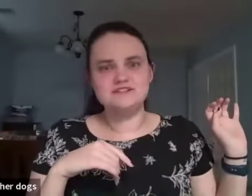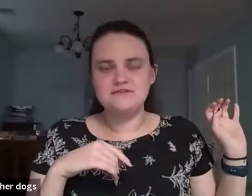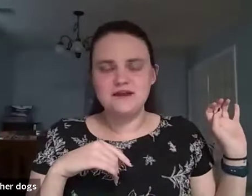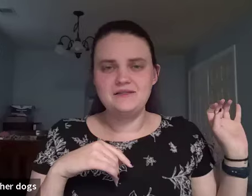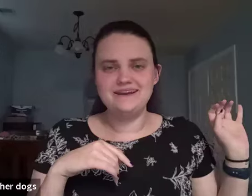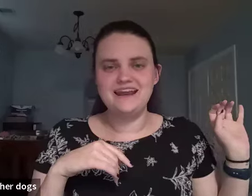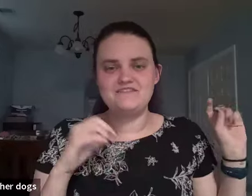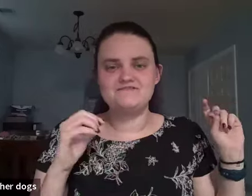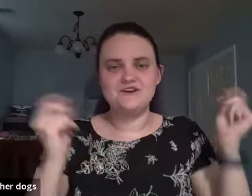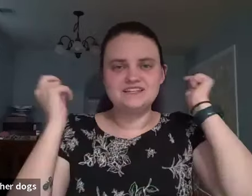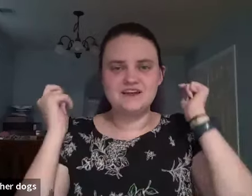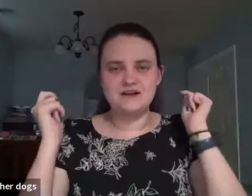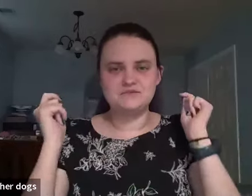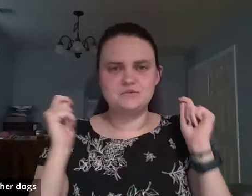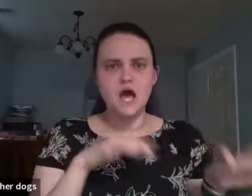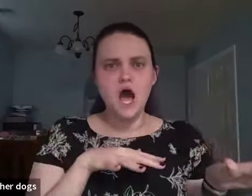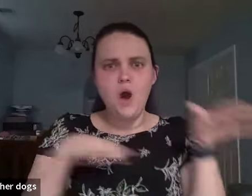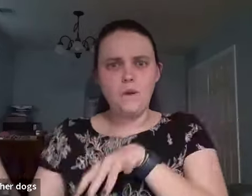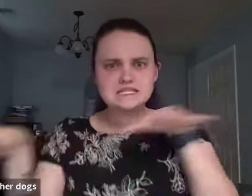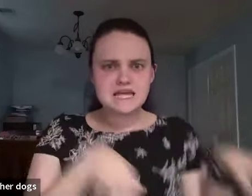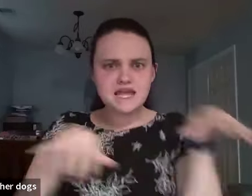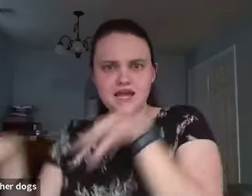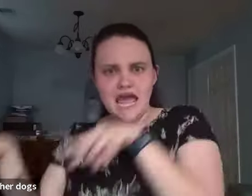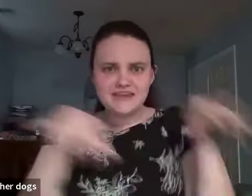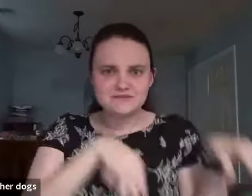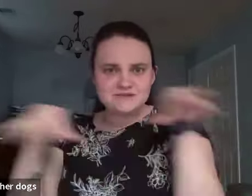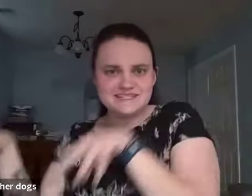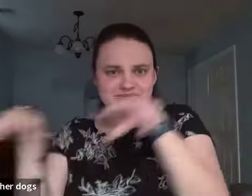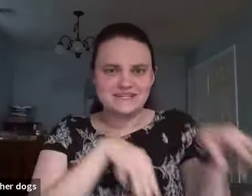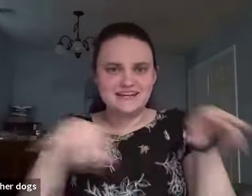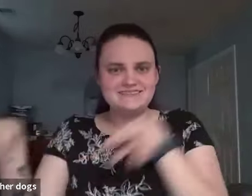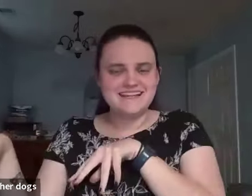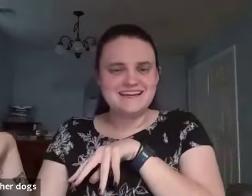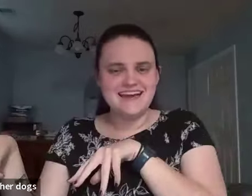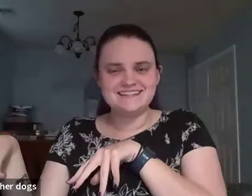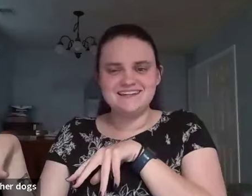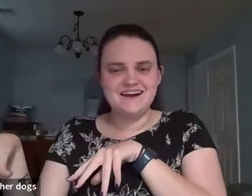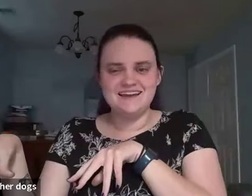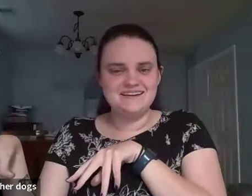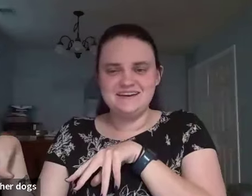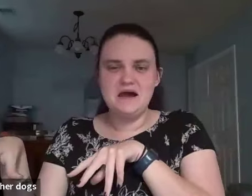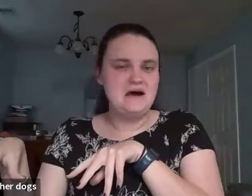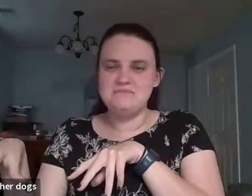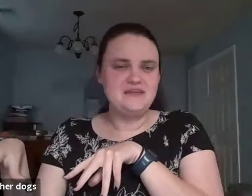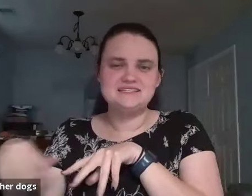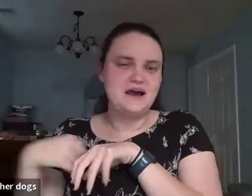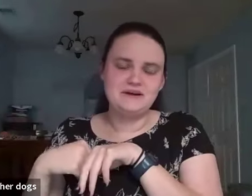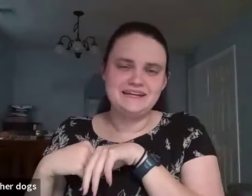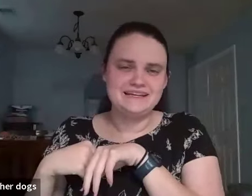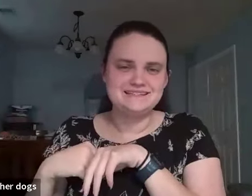ago for Halloween, and the first thing they all kept doing was, "Oh, Wednesday?" And they kept doing this to me, and I was like, that's not what it is."